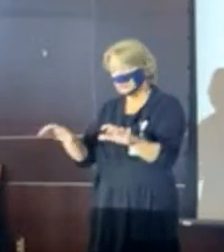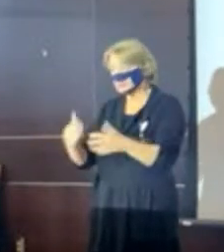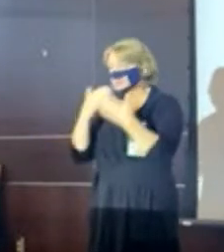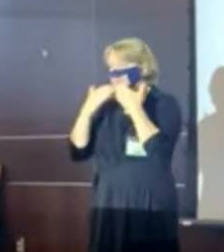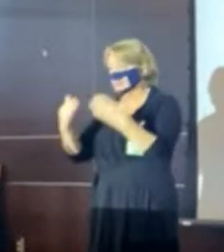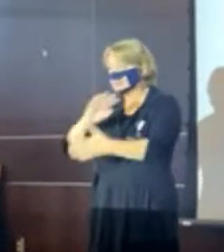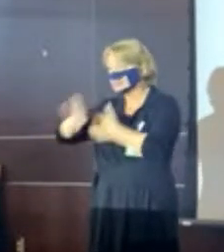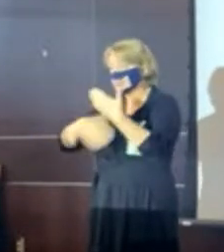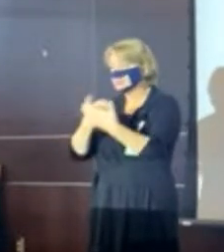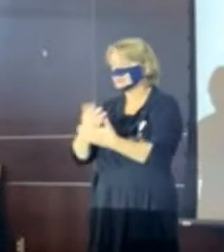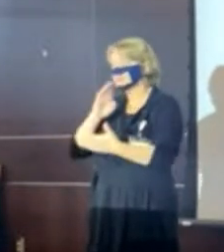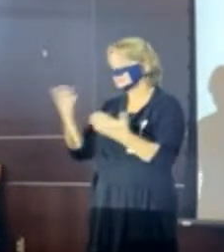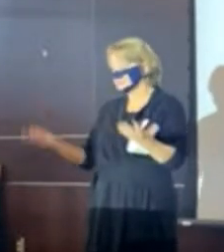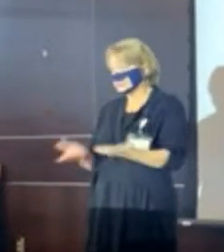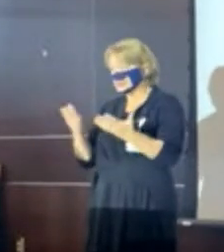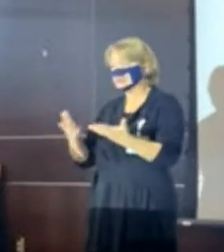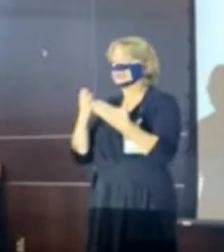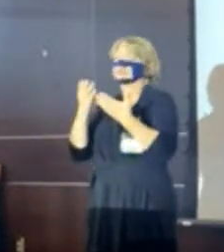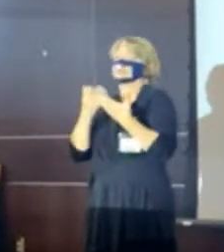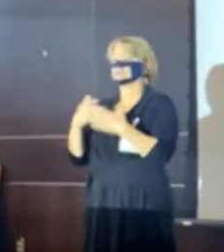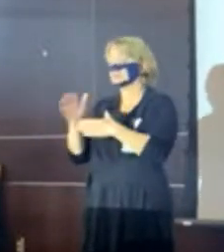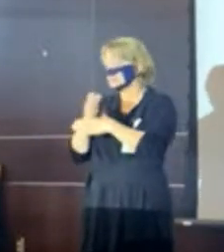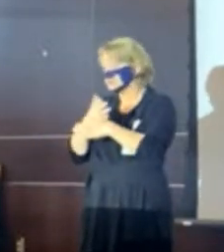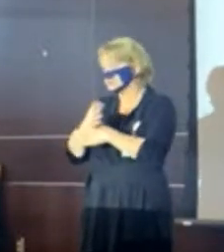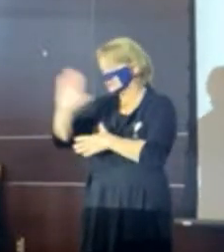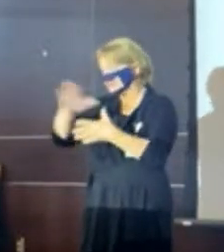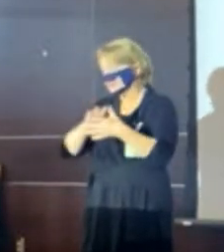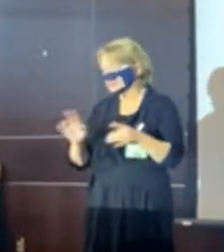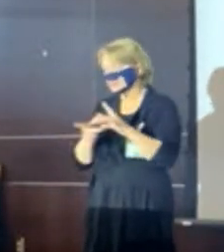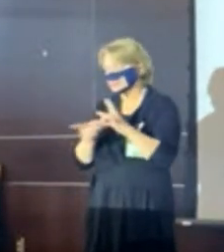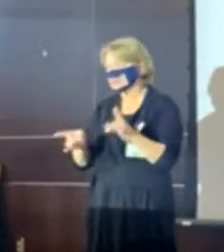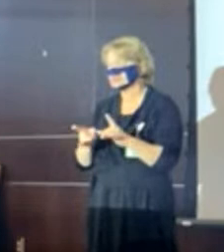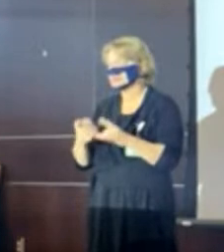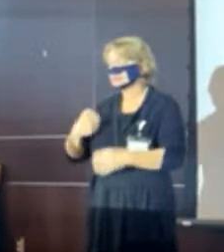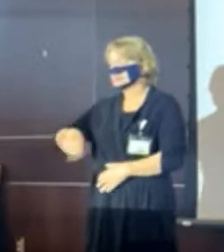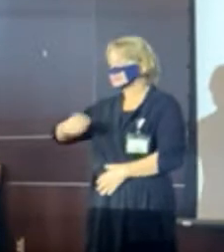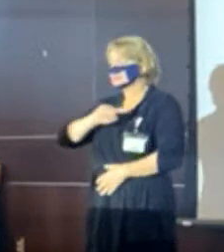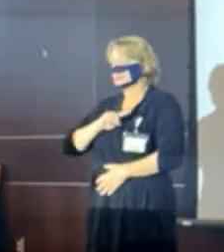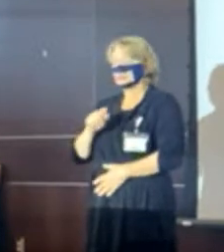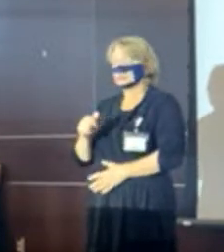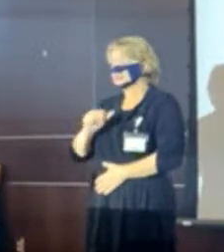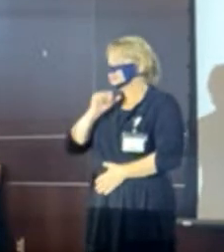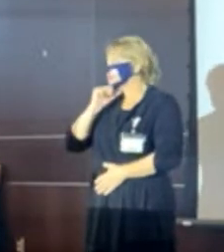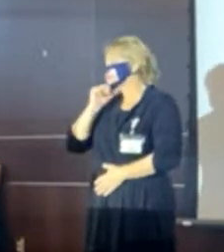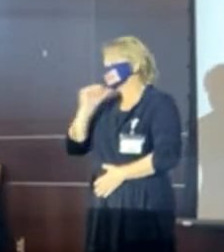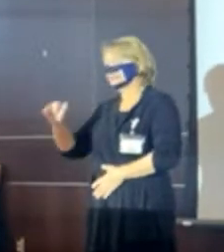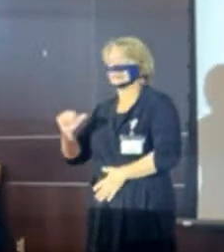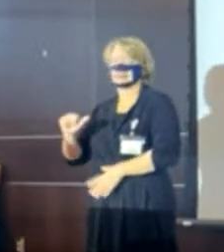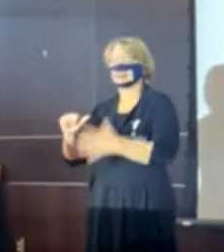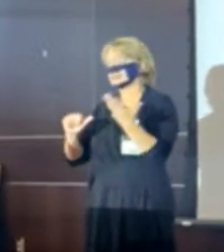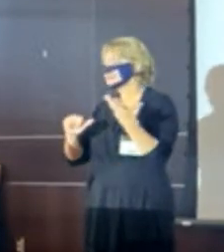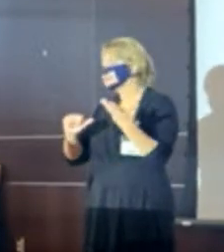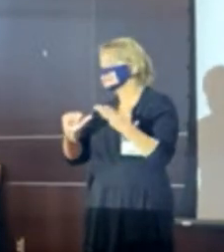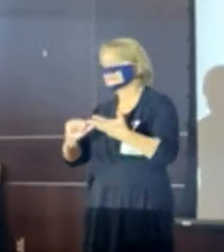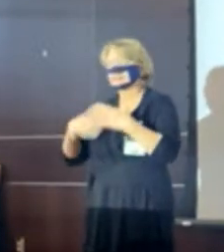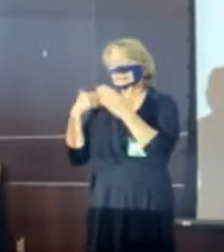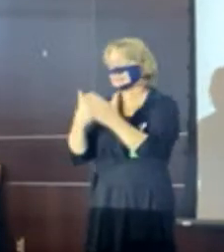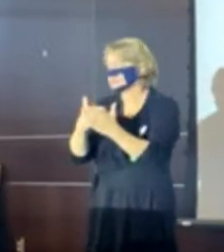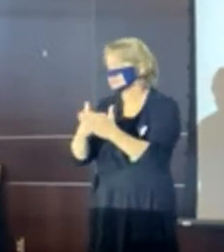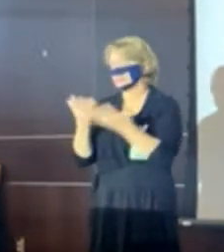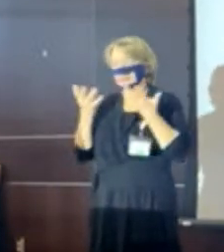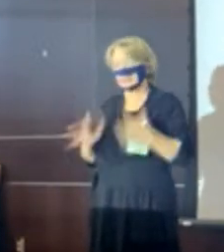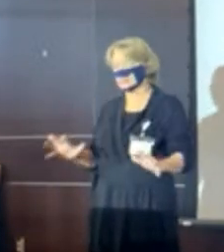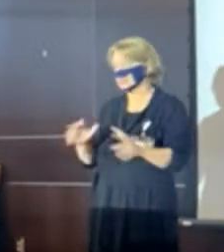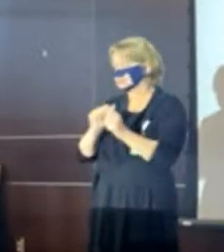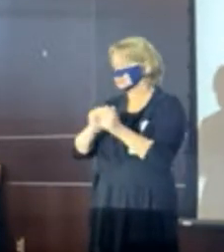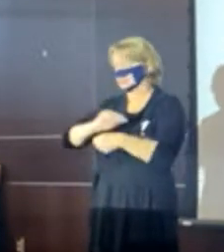all for being here to help us share their stories. As Eric mentioned, we truly are nowhere close to being out of the woods just yet. Our team members